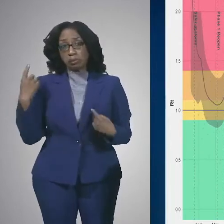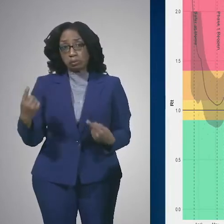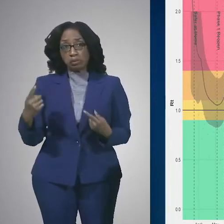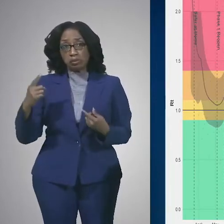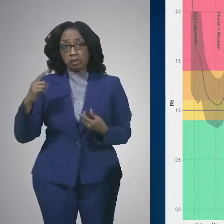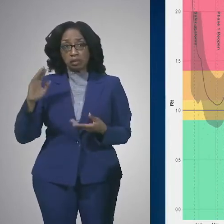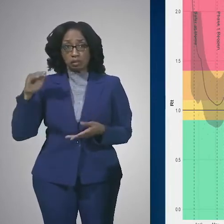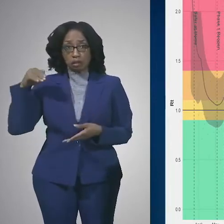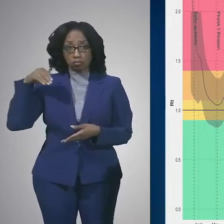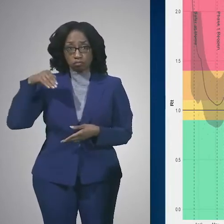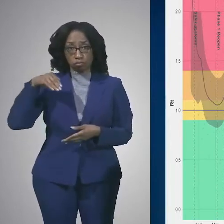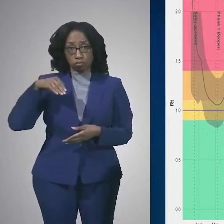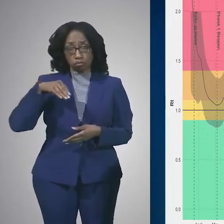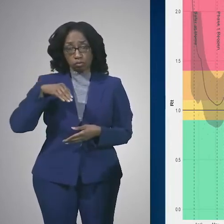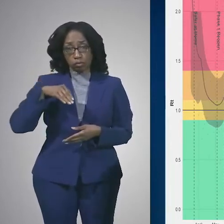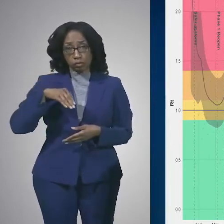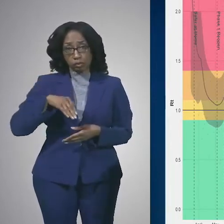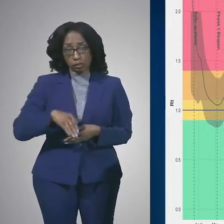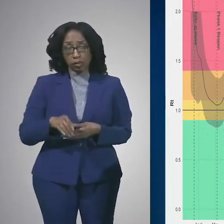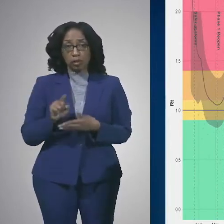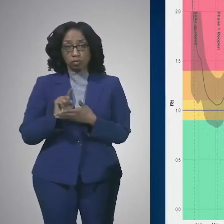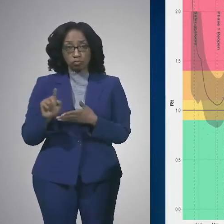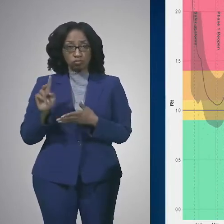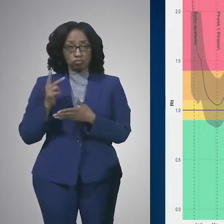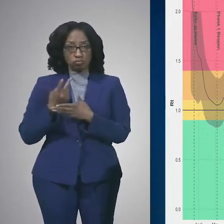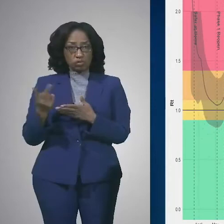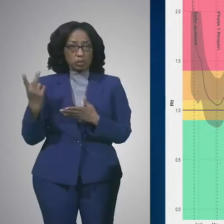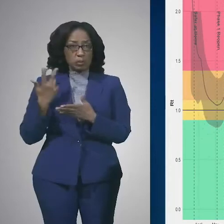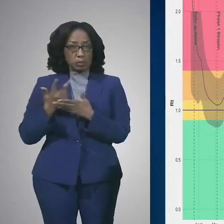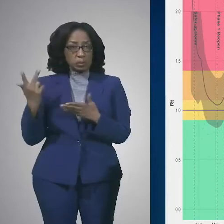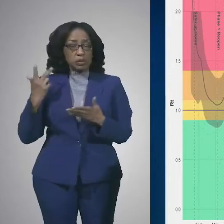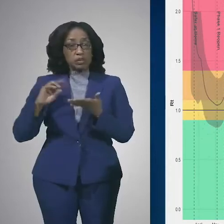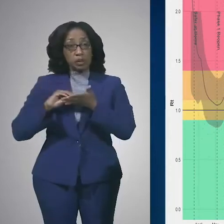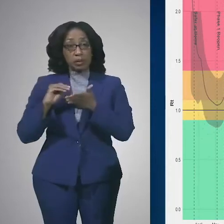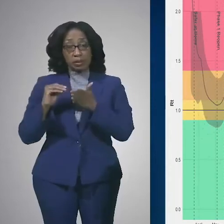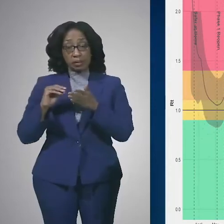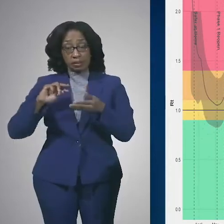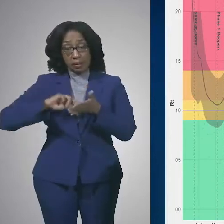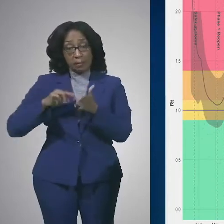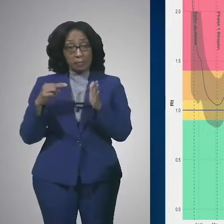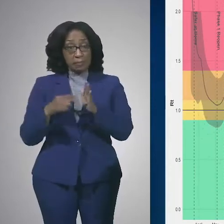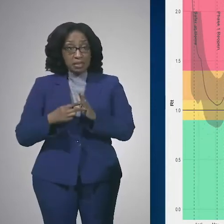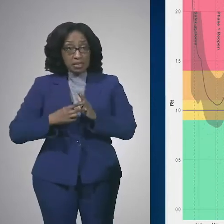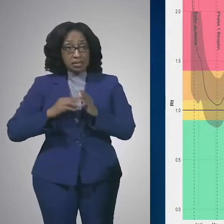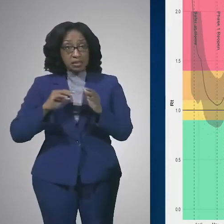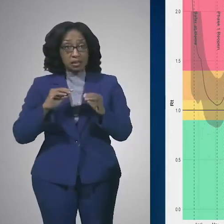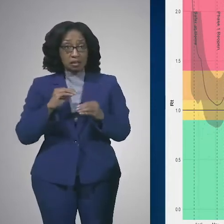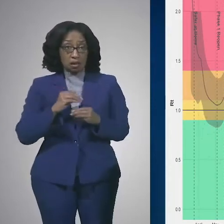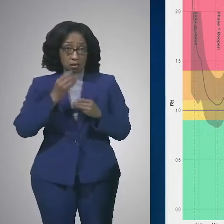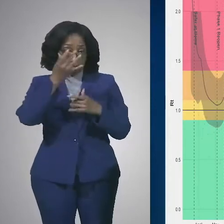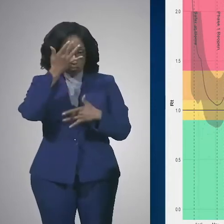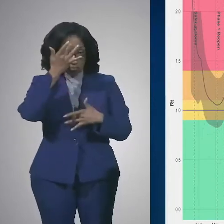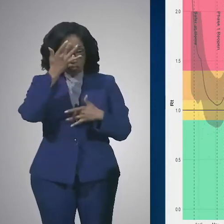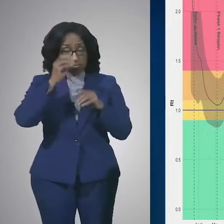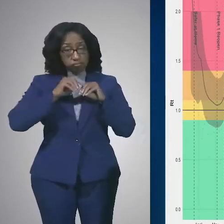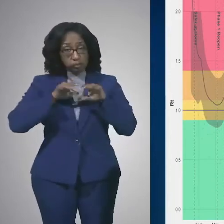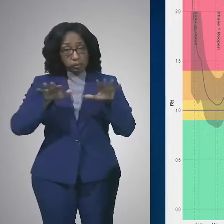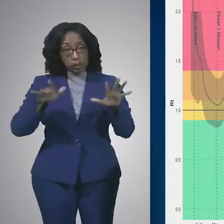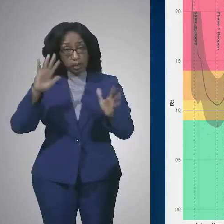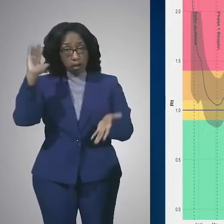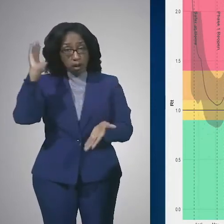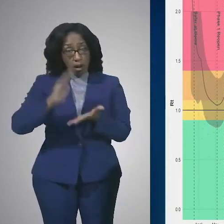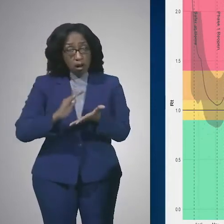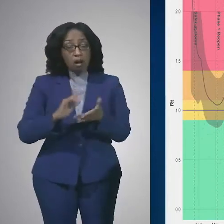trended downward in the past weeks, and that means that our transmission rate is going down and continues to go down.